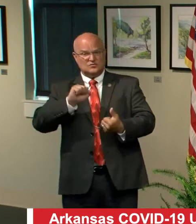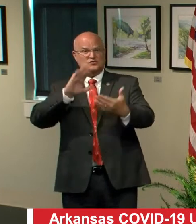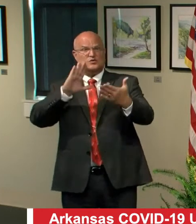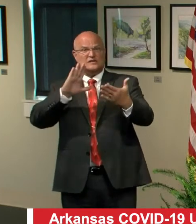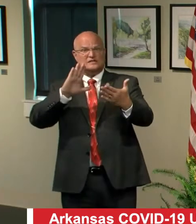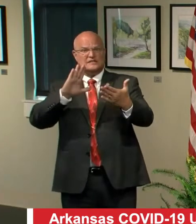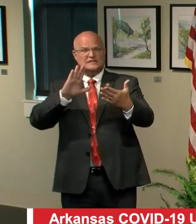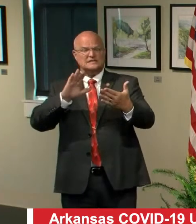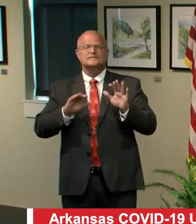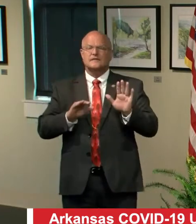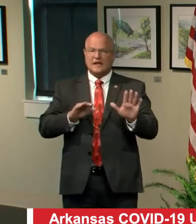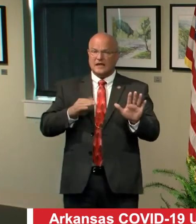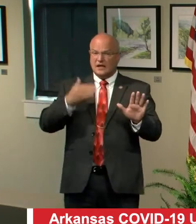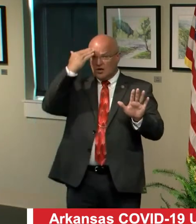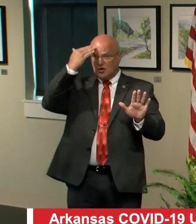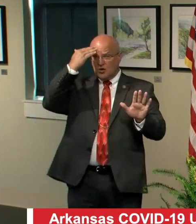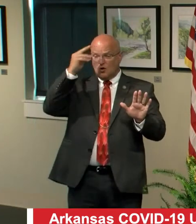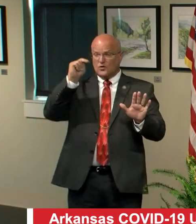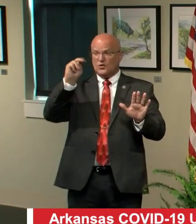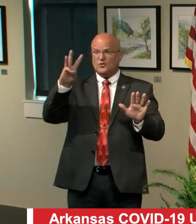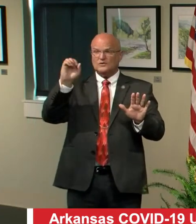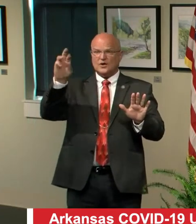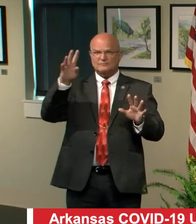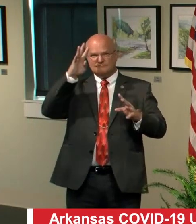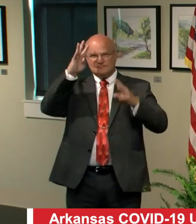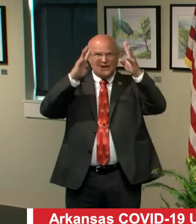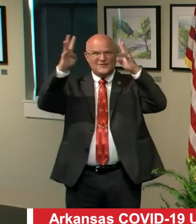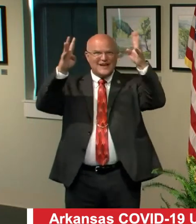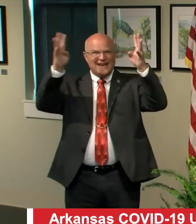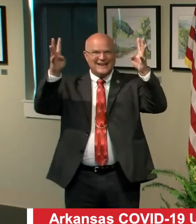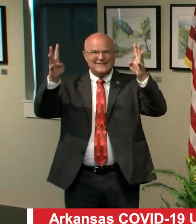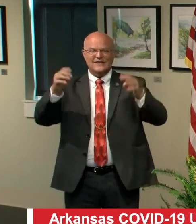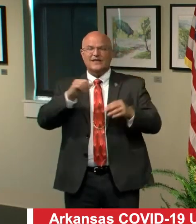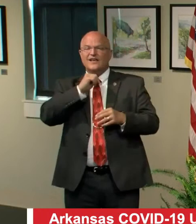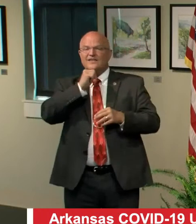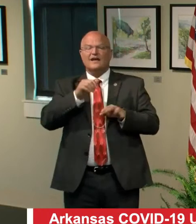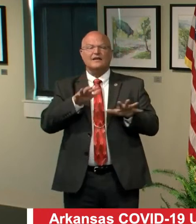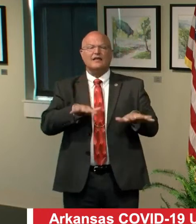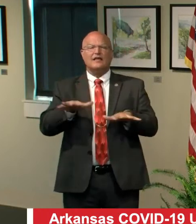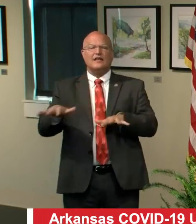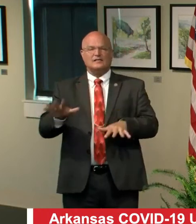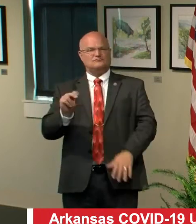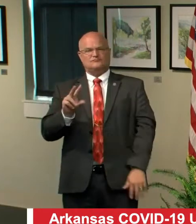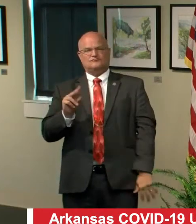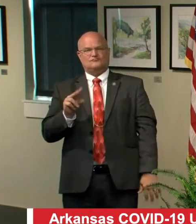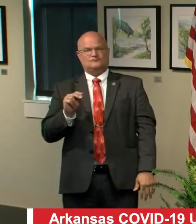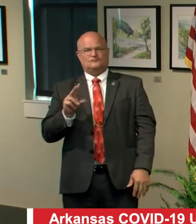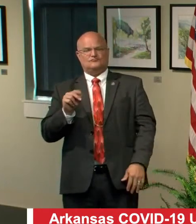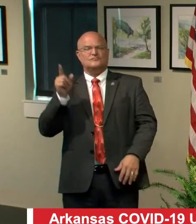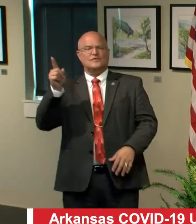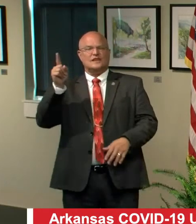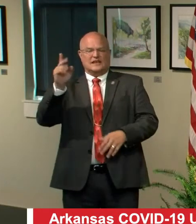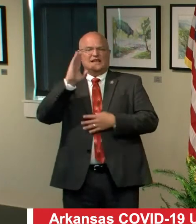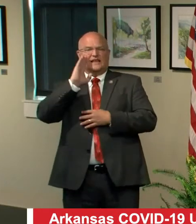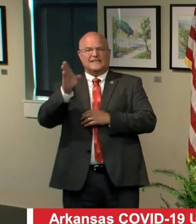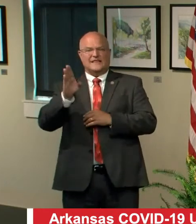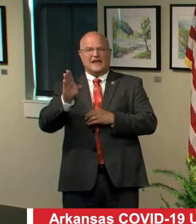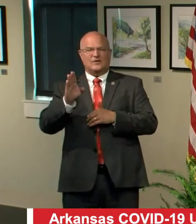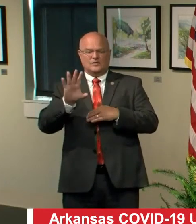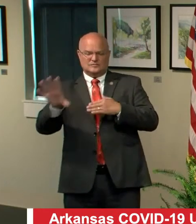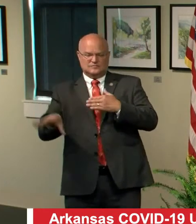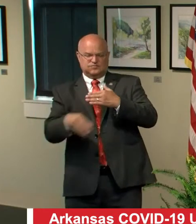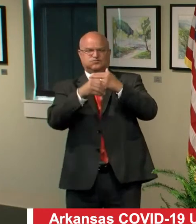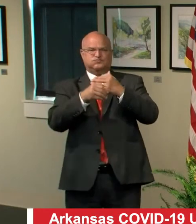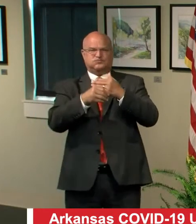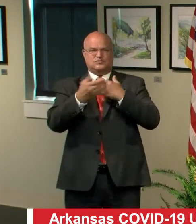Knowing Northwest Arkansas, they're innovative. They're not going to let this get them down. They're going to put